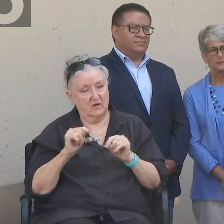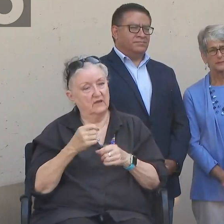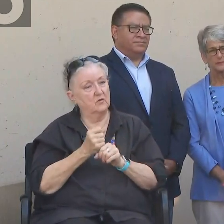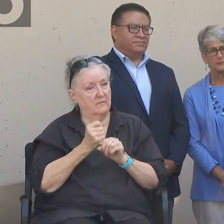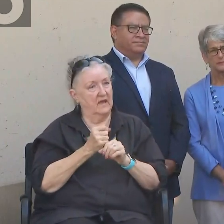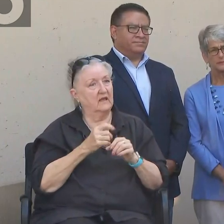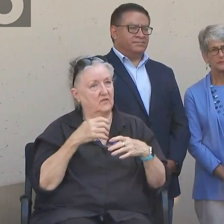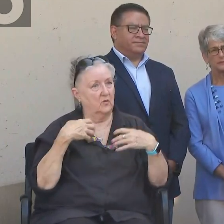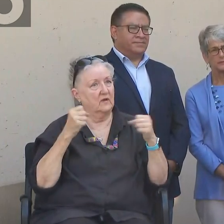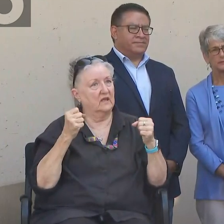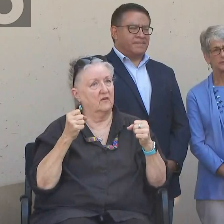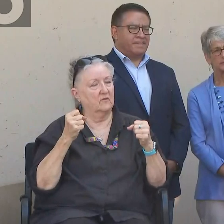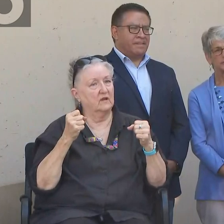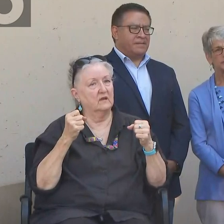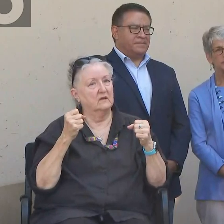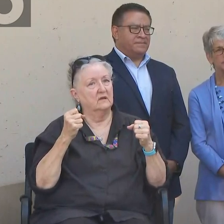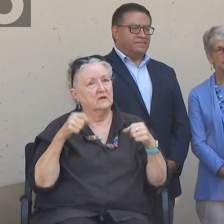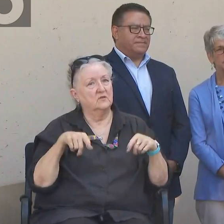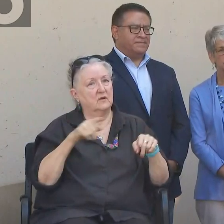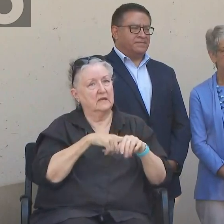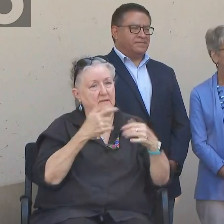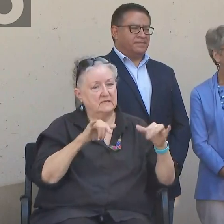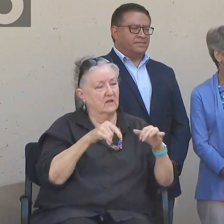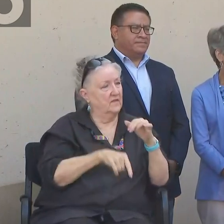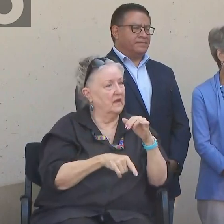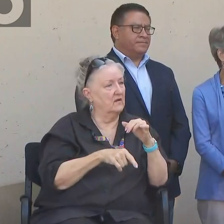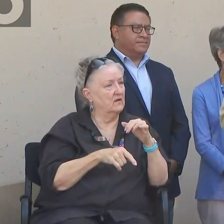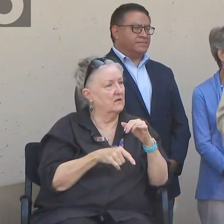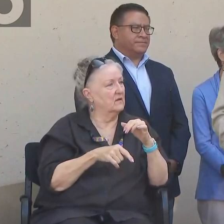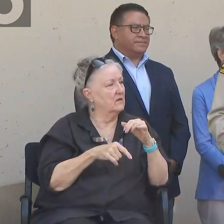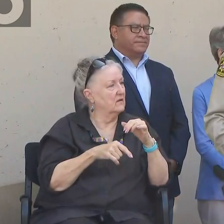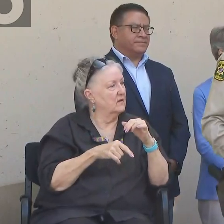make the recovery while it's still on the ocean floor.